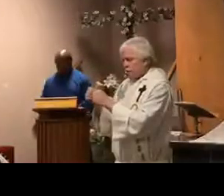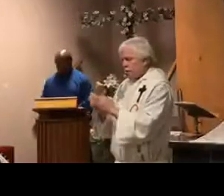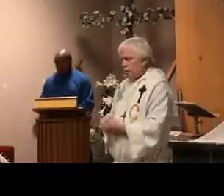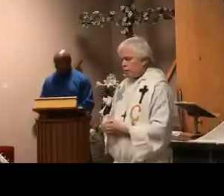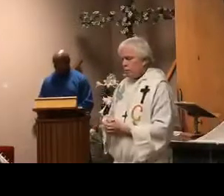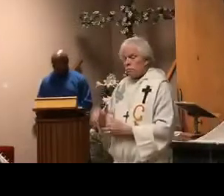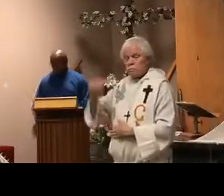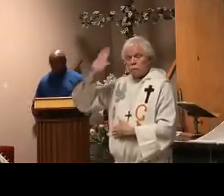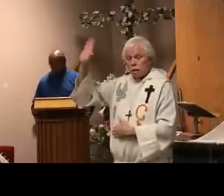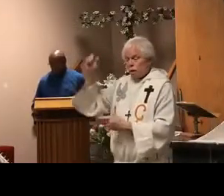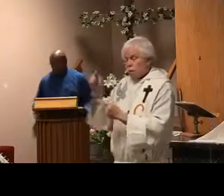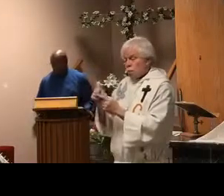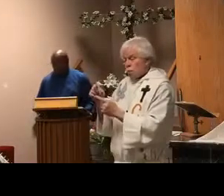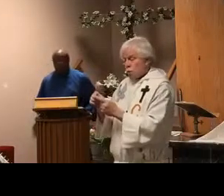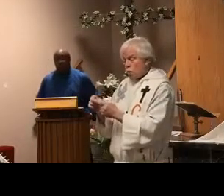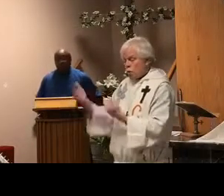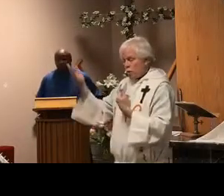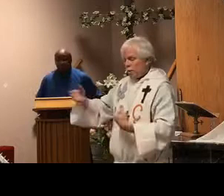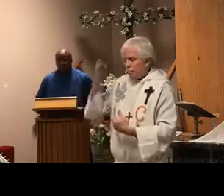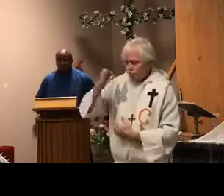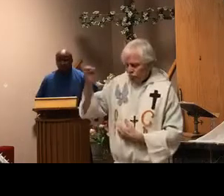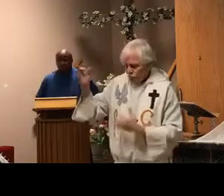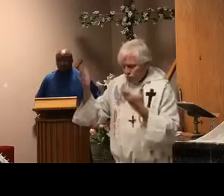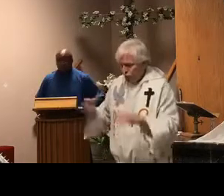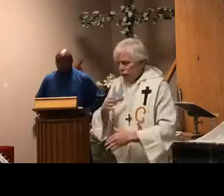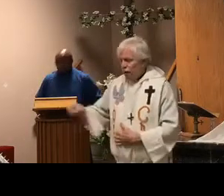have preached is true, and it can save you.